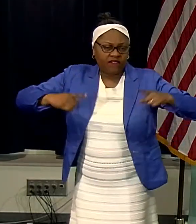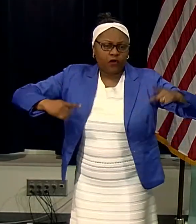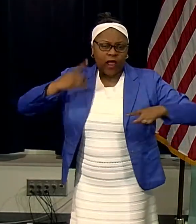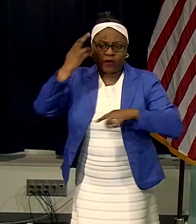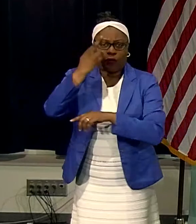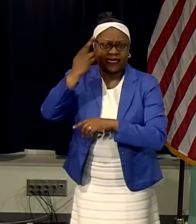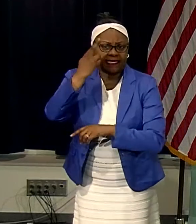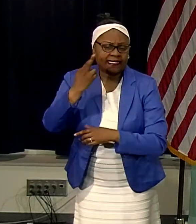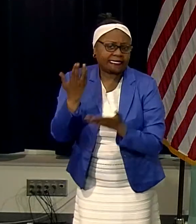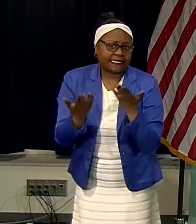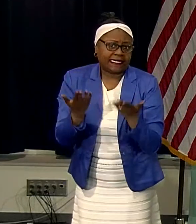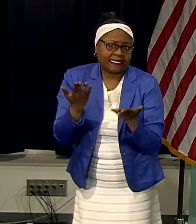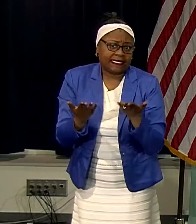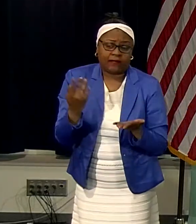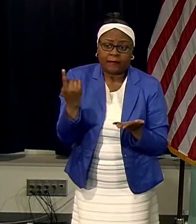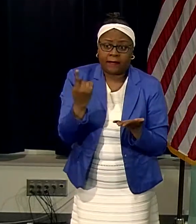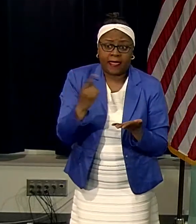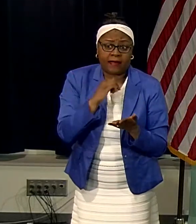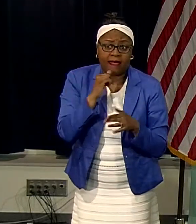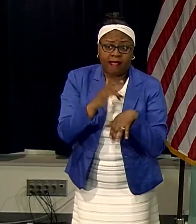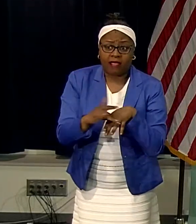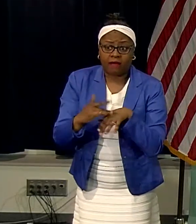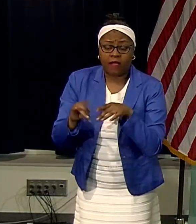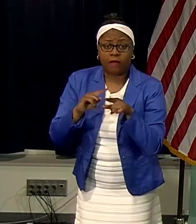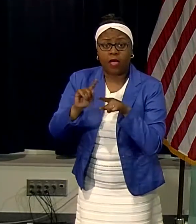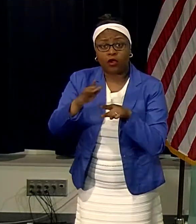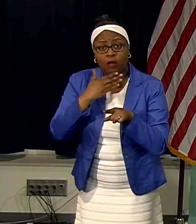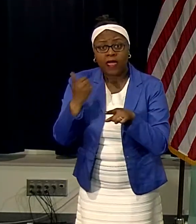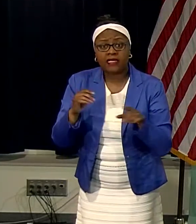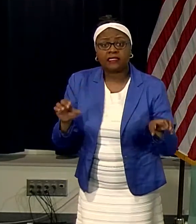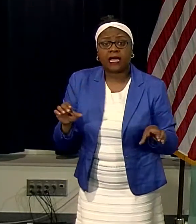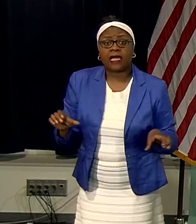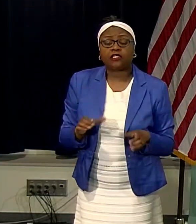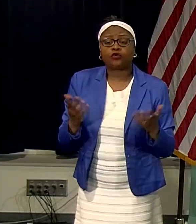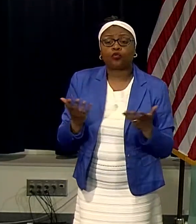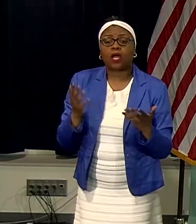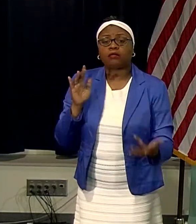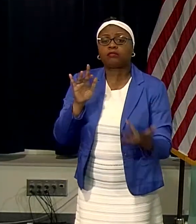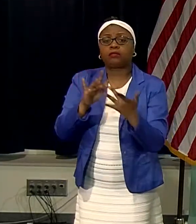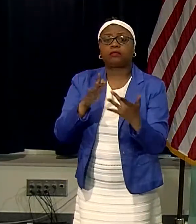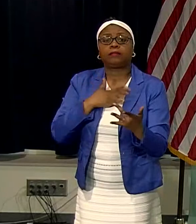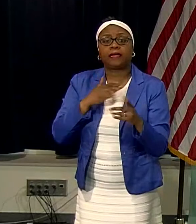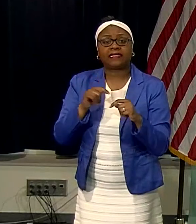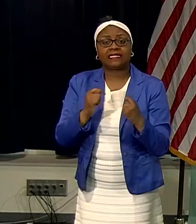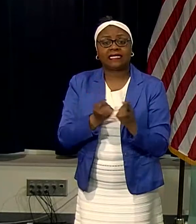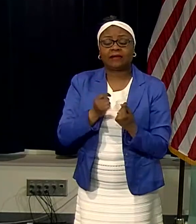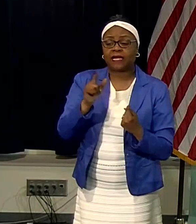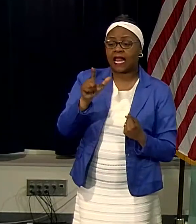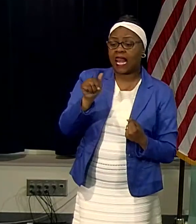reasons something may not be eligible, but your best course of action would be to reach out directly to my team at